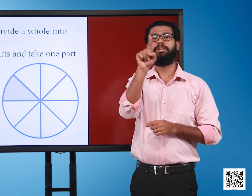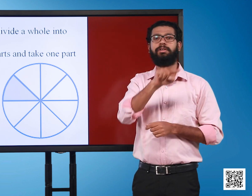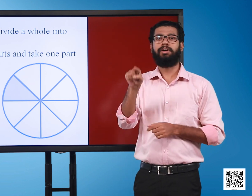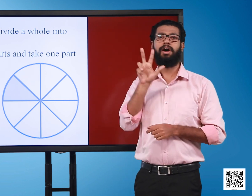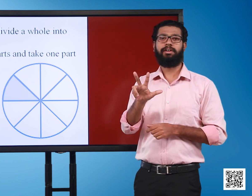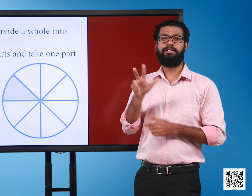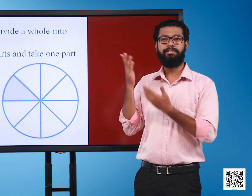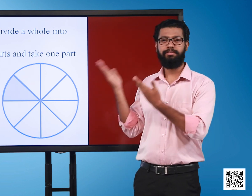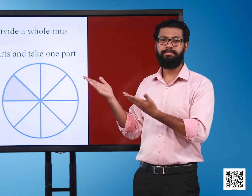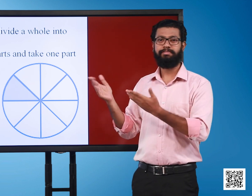Figure 7.4.